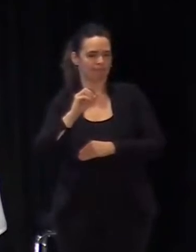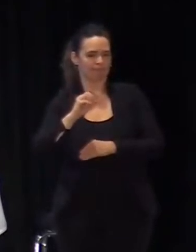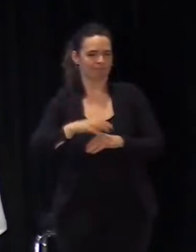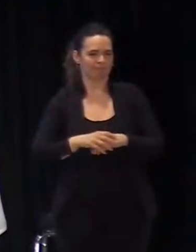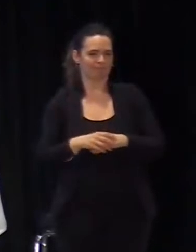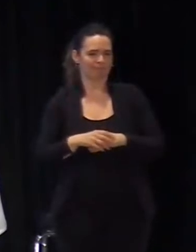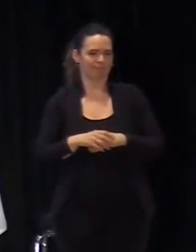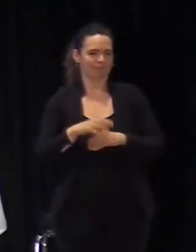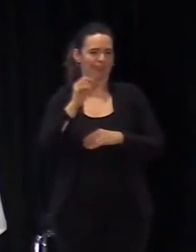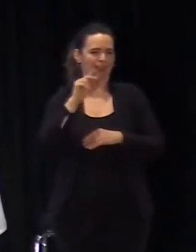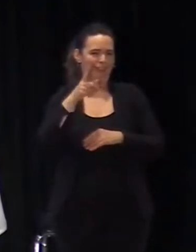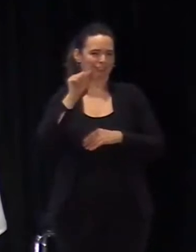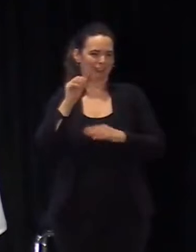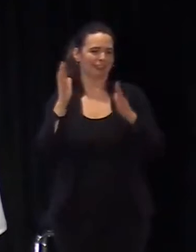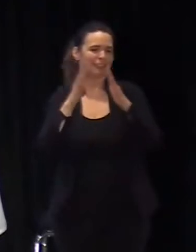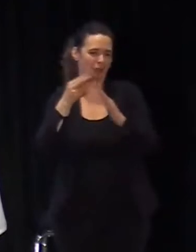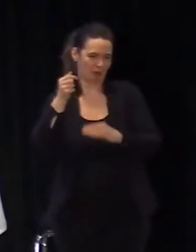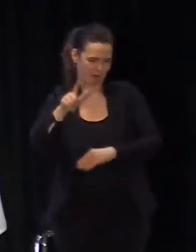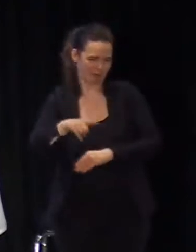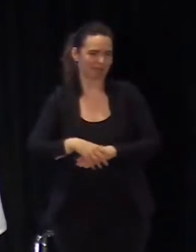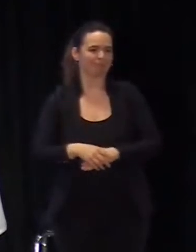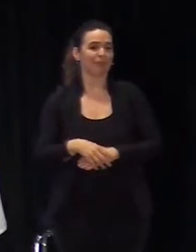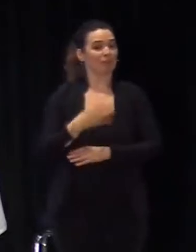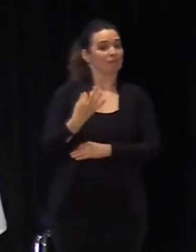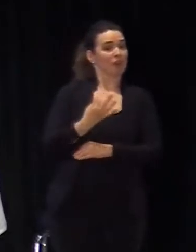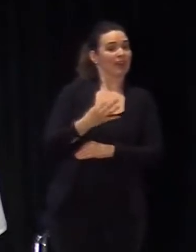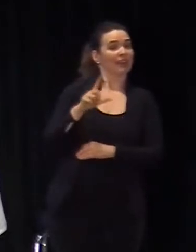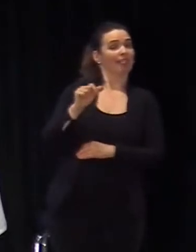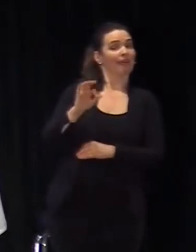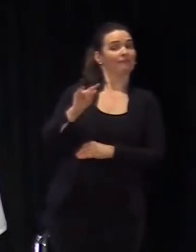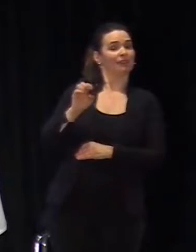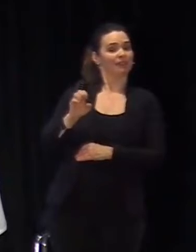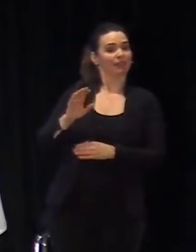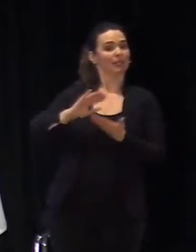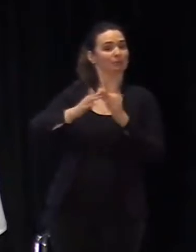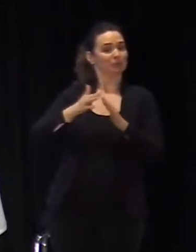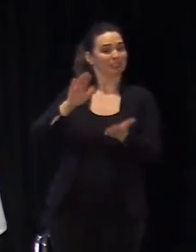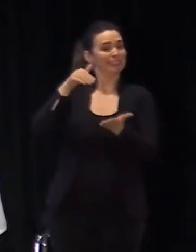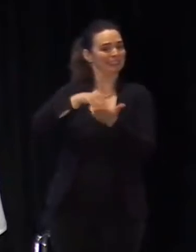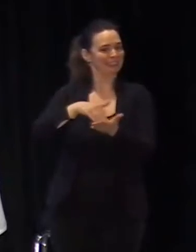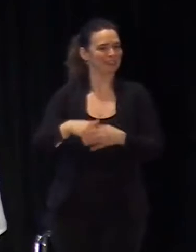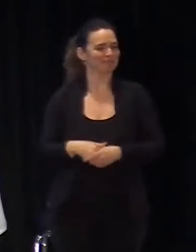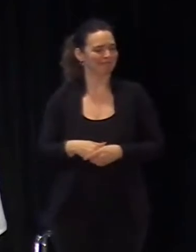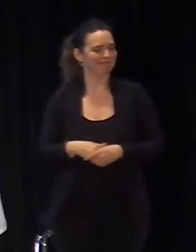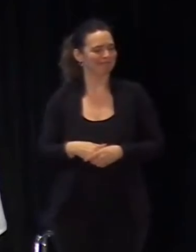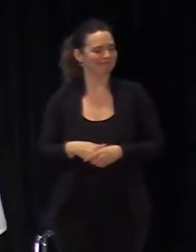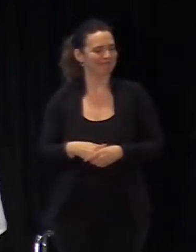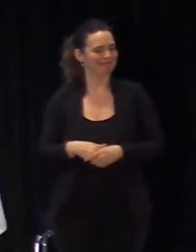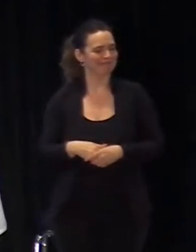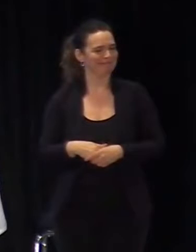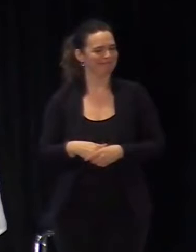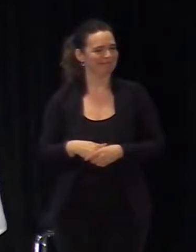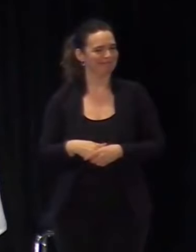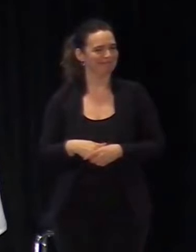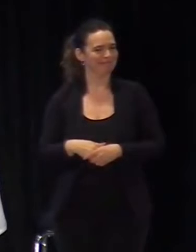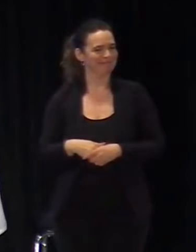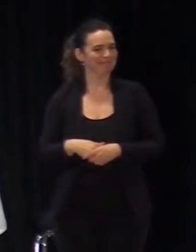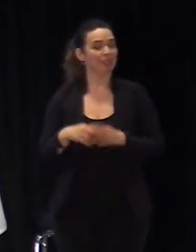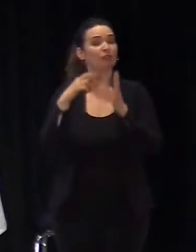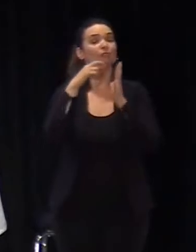the Lafayette Community Center. Again, go to ongov.net to register for appointments there. We appreciate that.